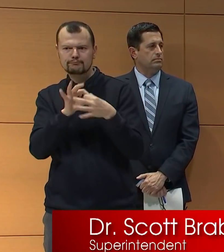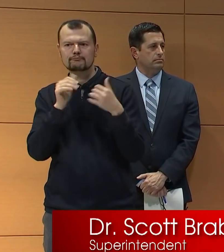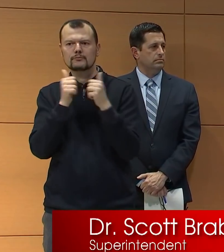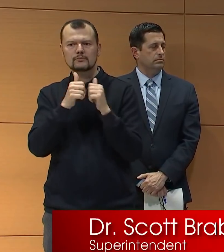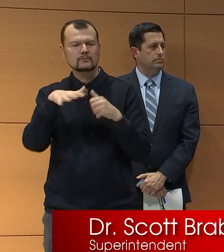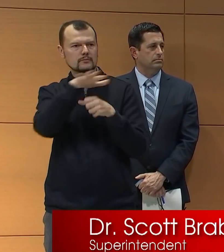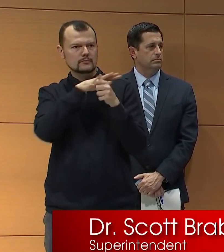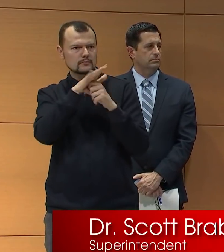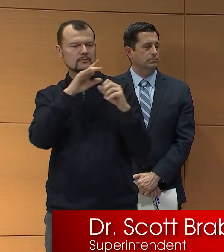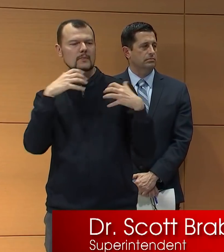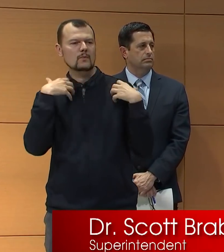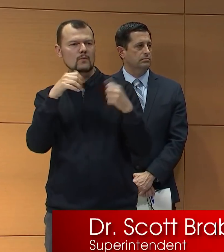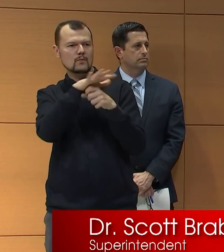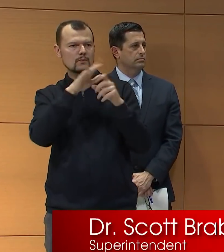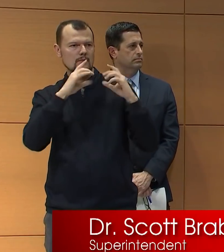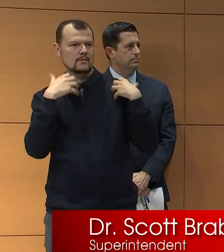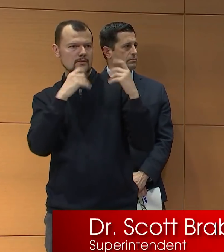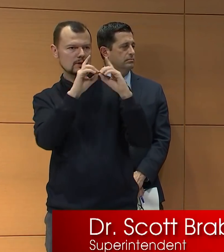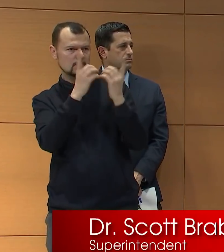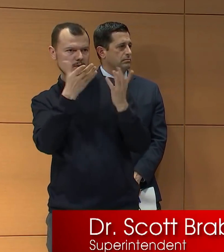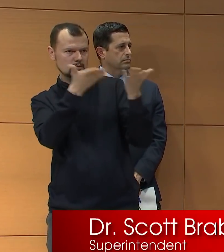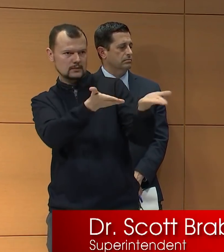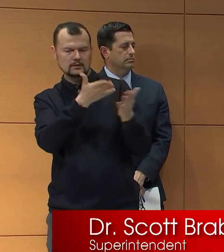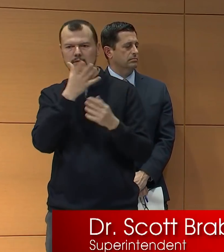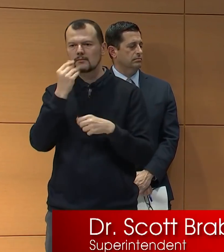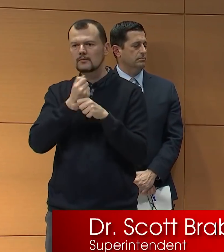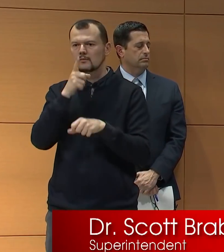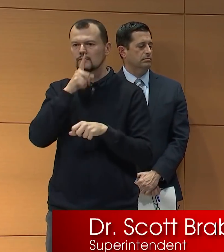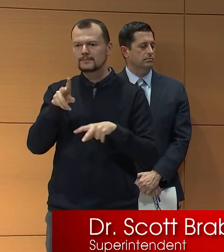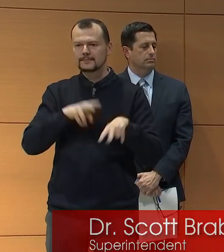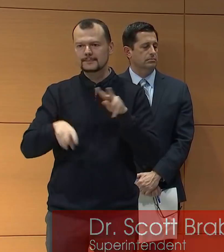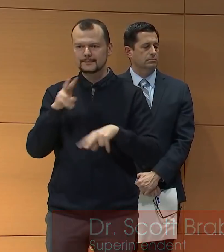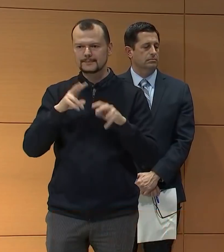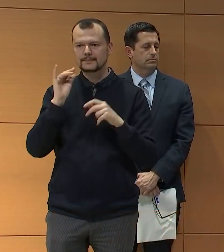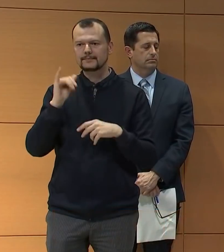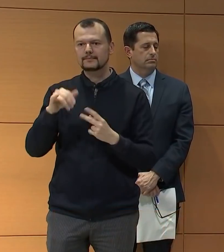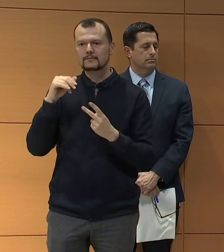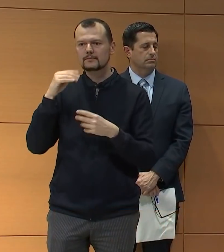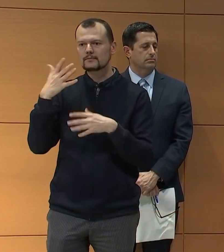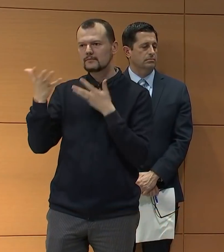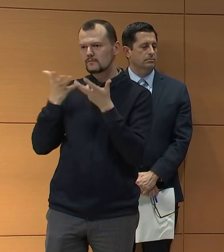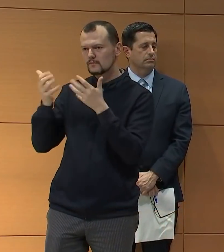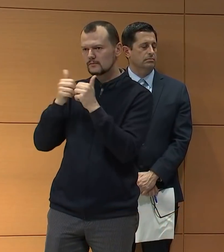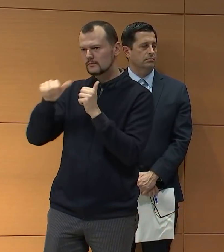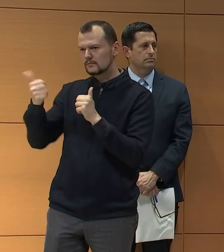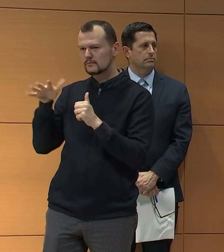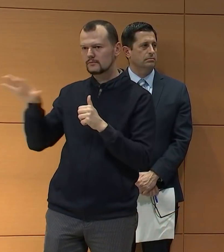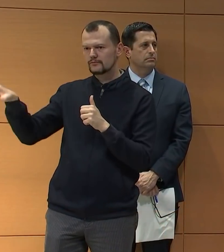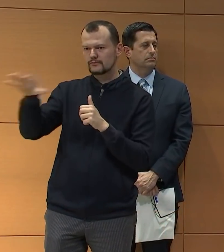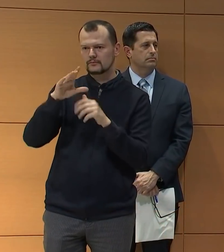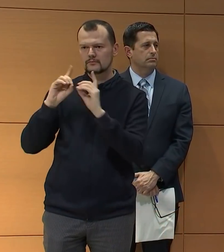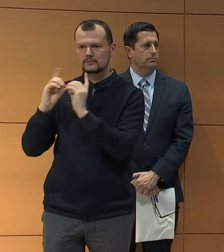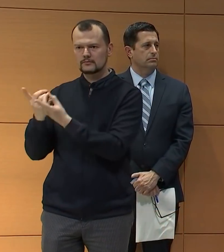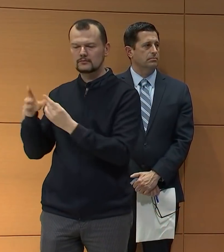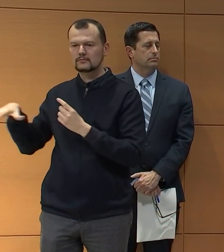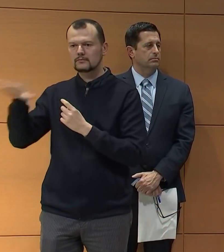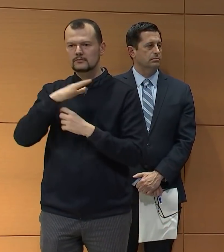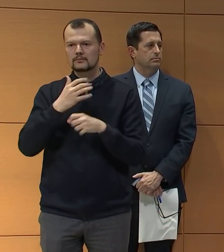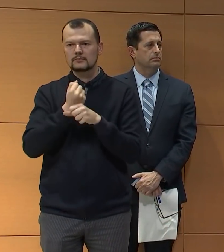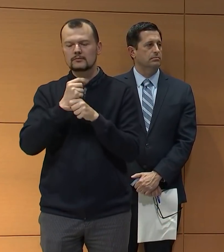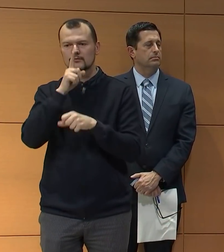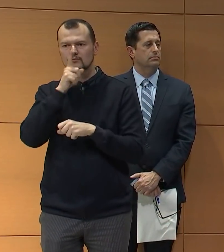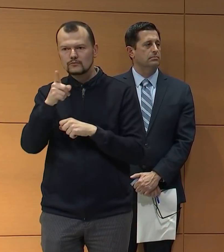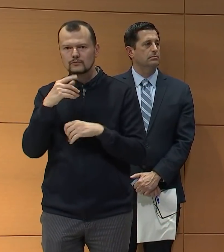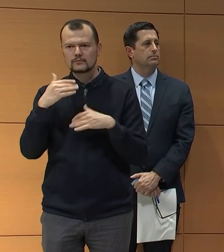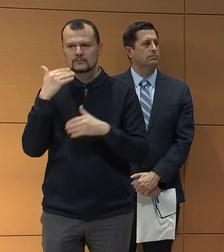County to look at the data and to help us guide with a tiered response. We recognize